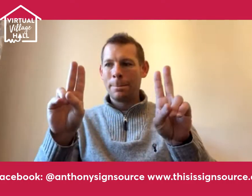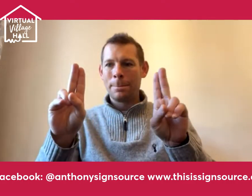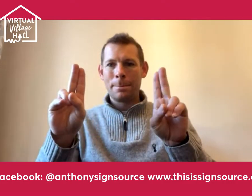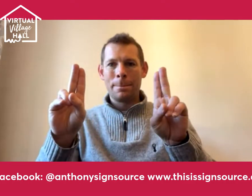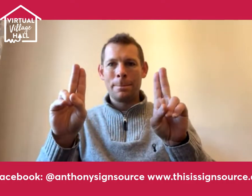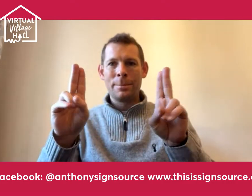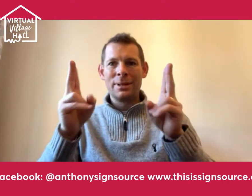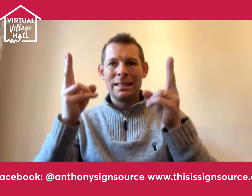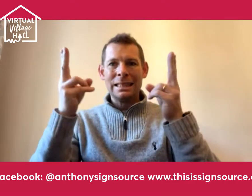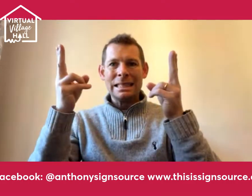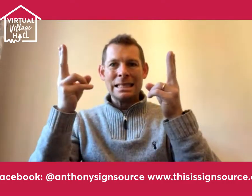slim,